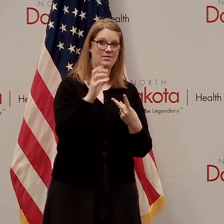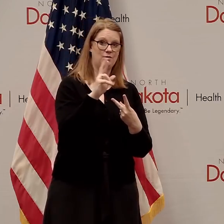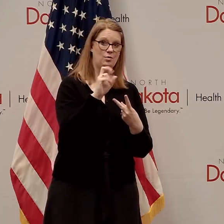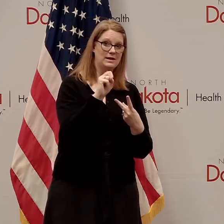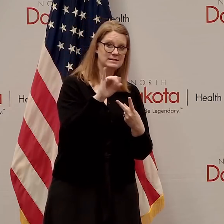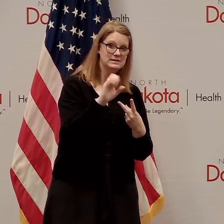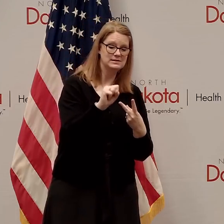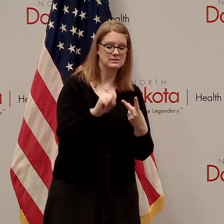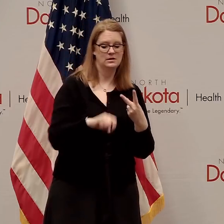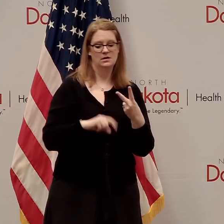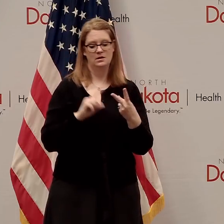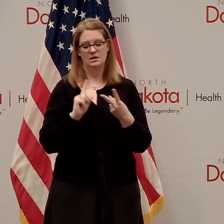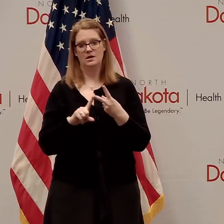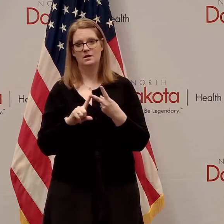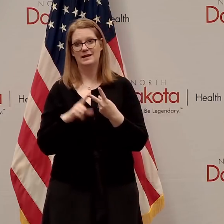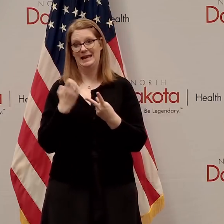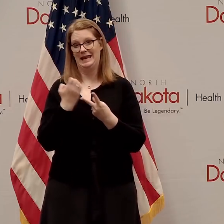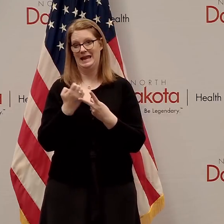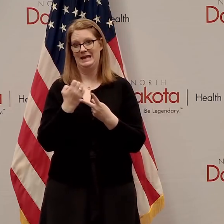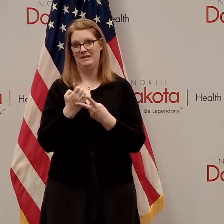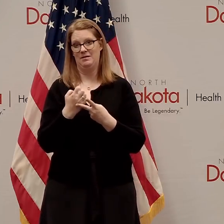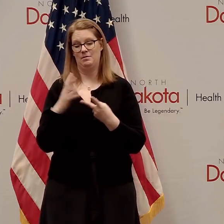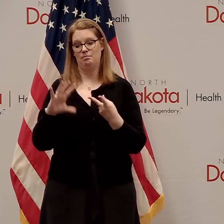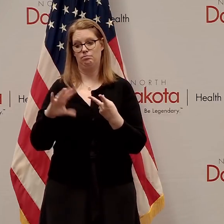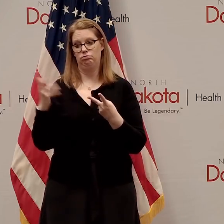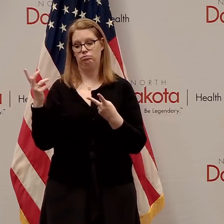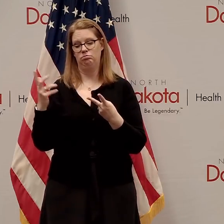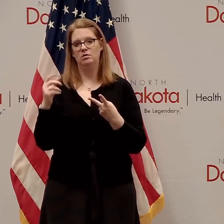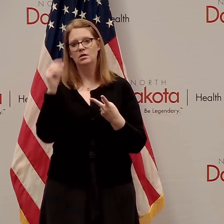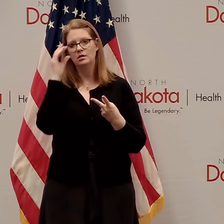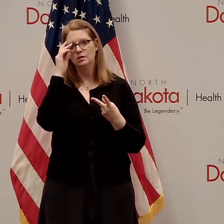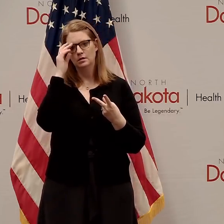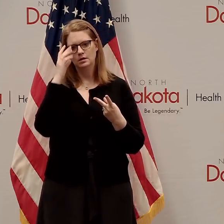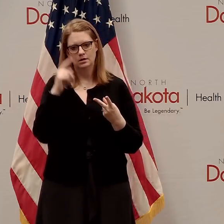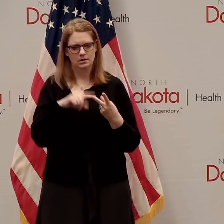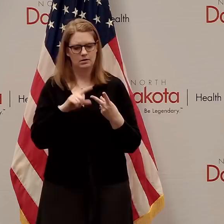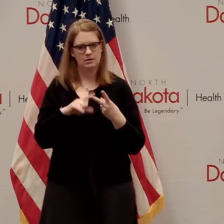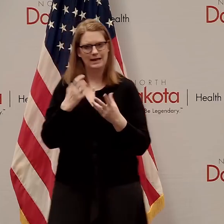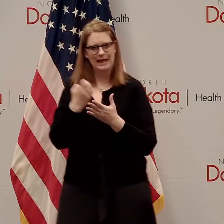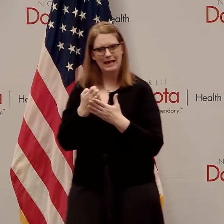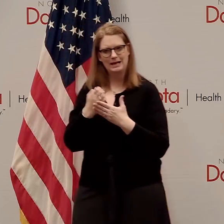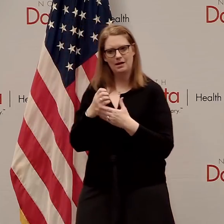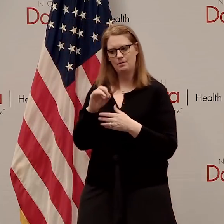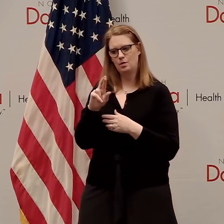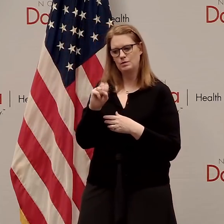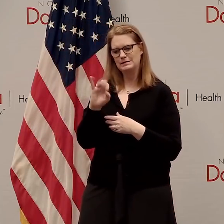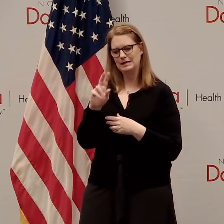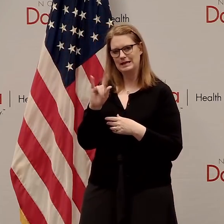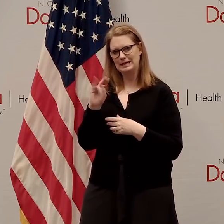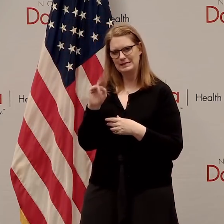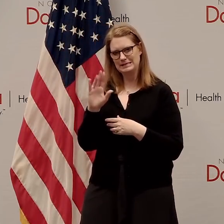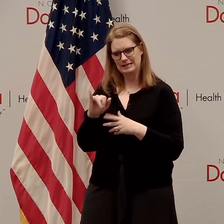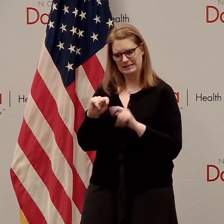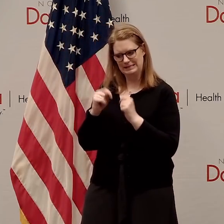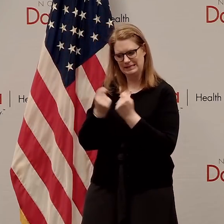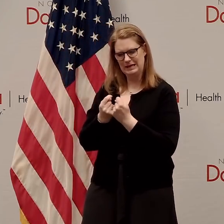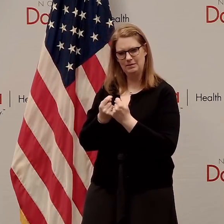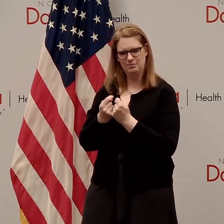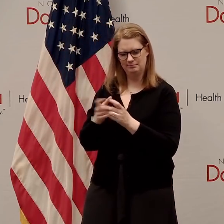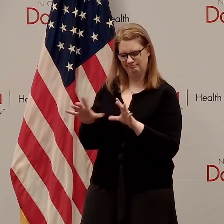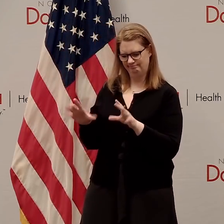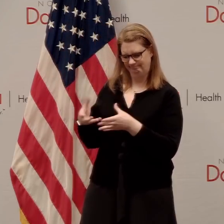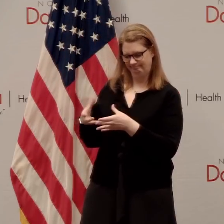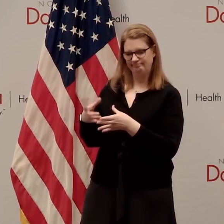we were fighting a economic crisis. So we had a group called the Economic Resiliency Team or Task